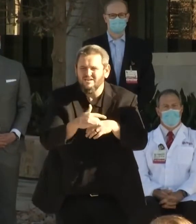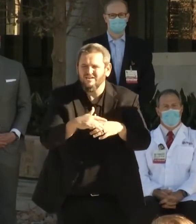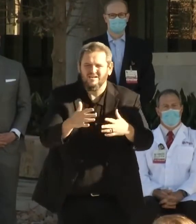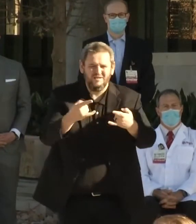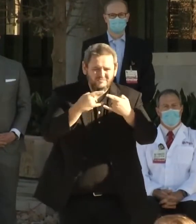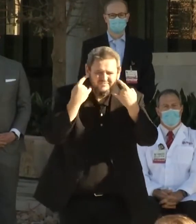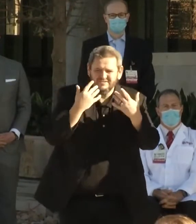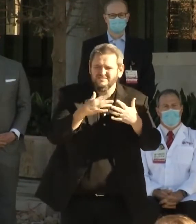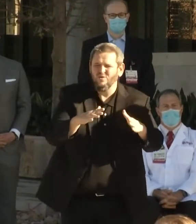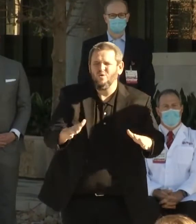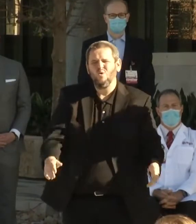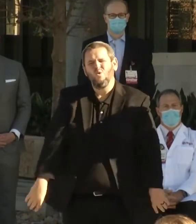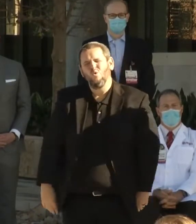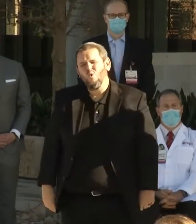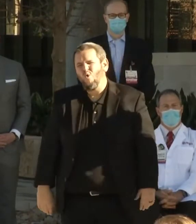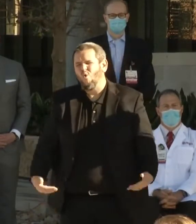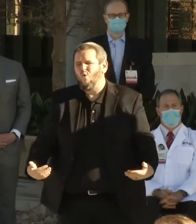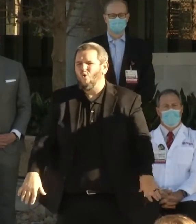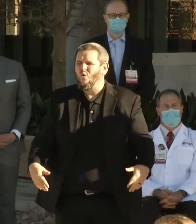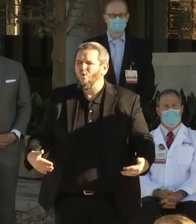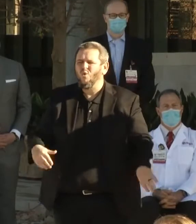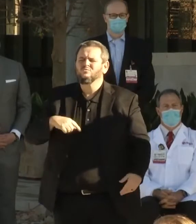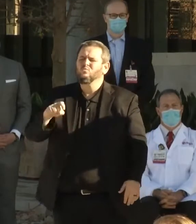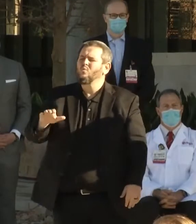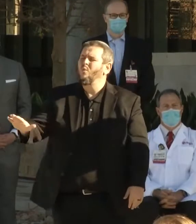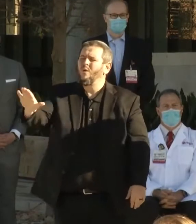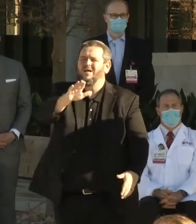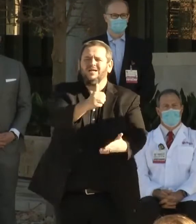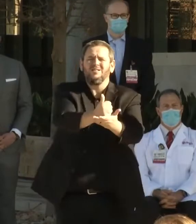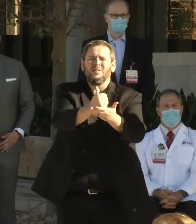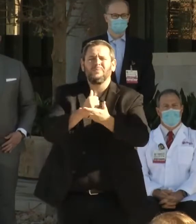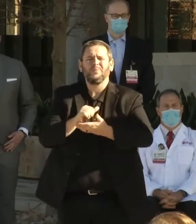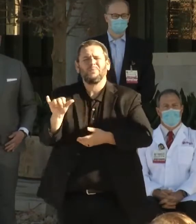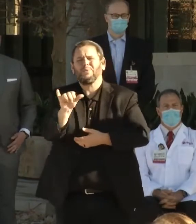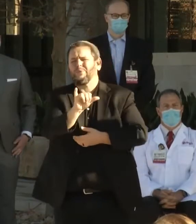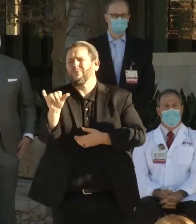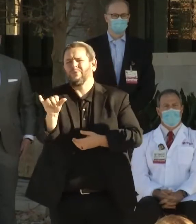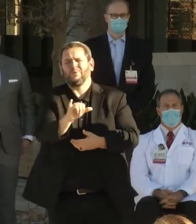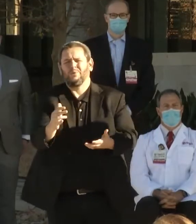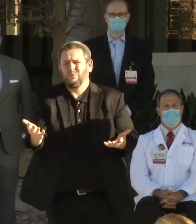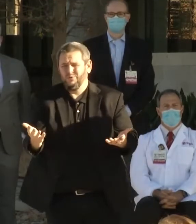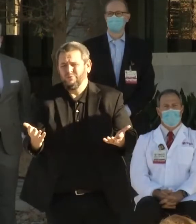we're focused on. But we need everybody's help to continue to slow this spread.